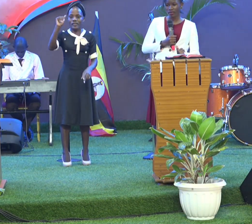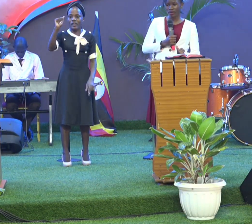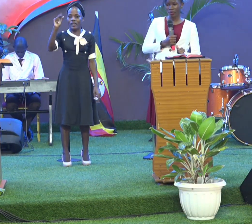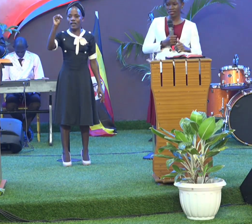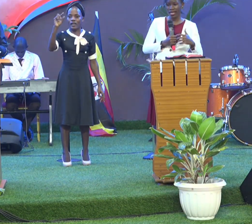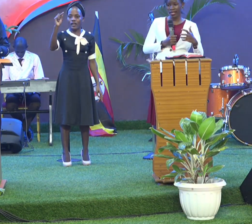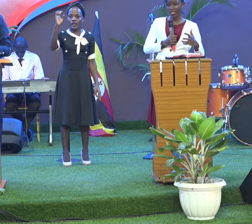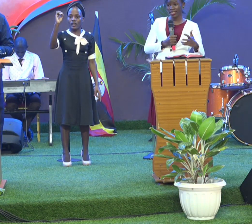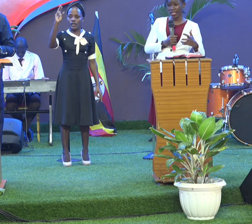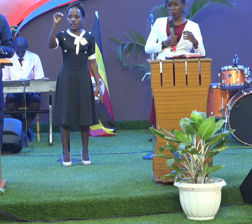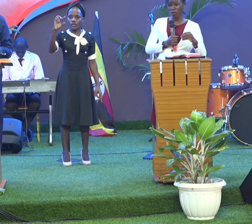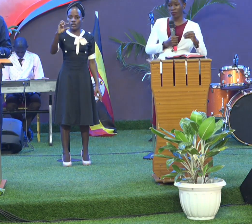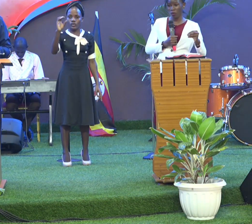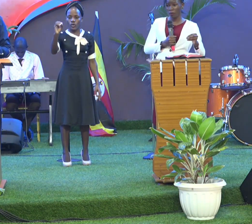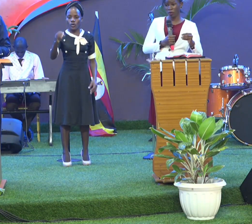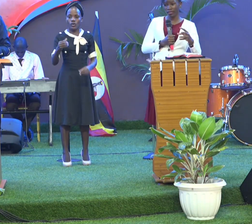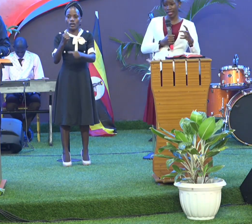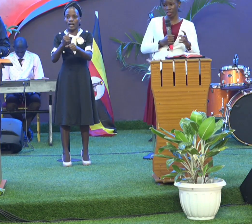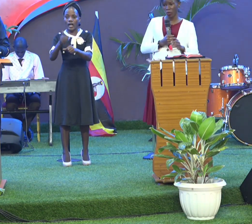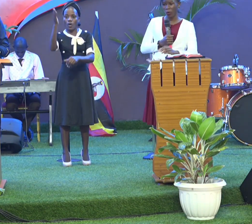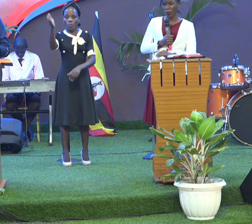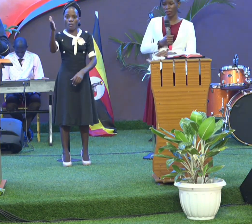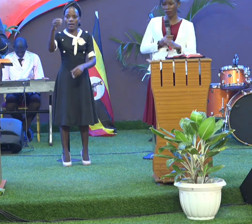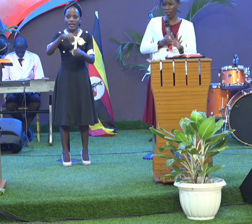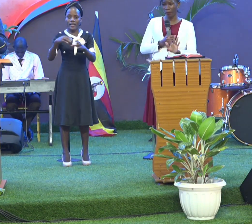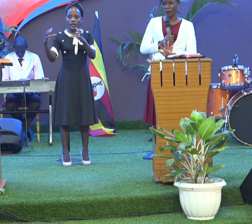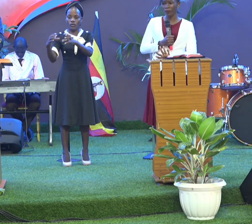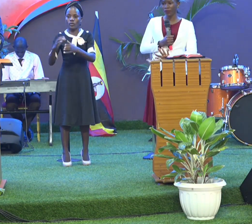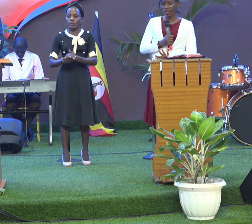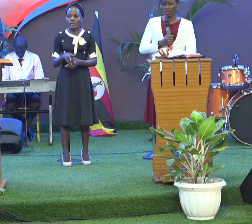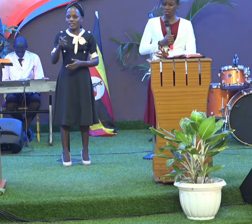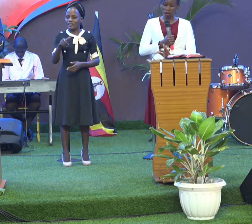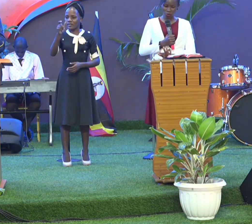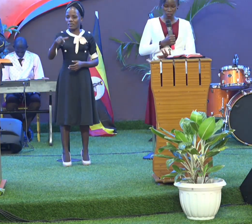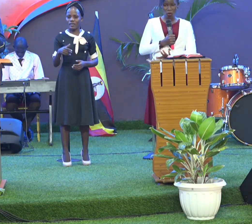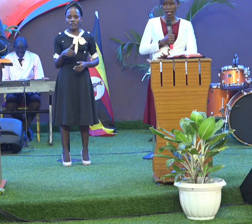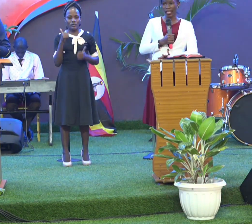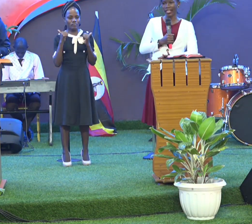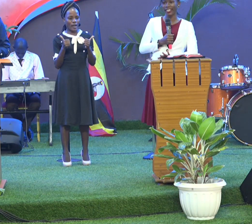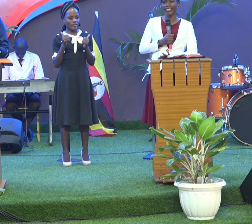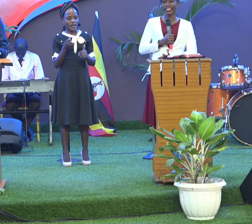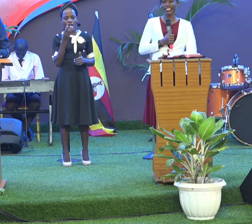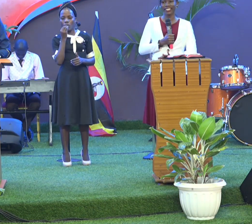There is a lady in one of the groups called Nantongo. She was good